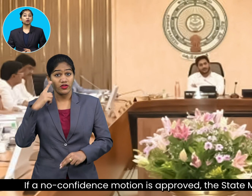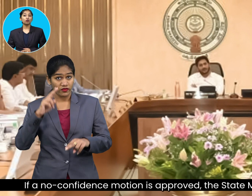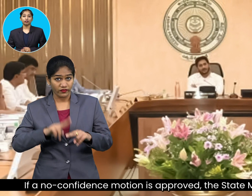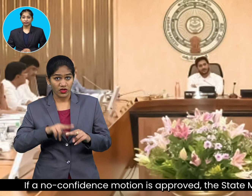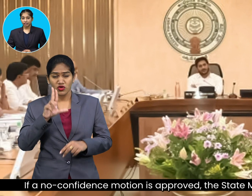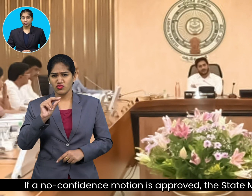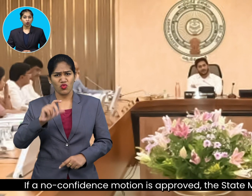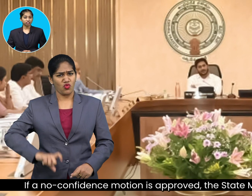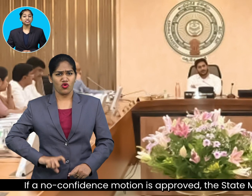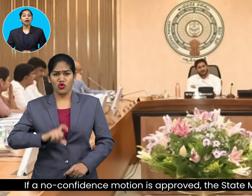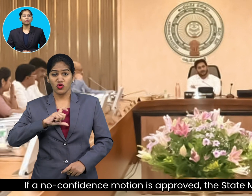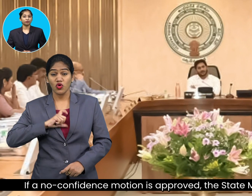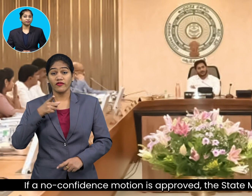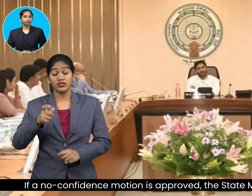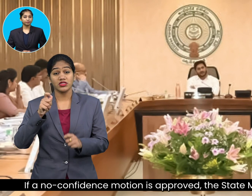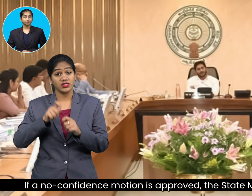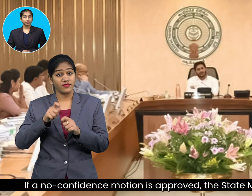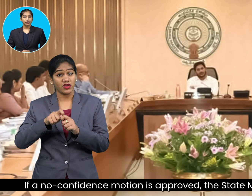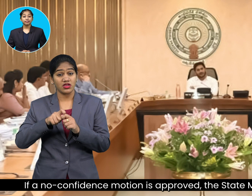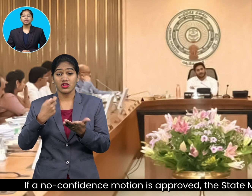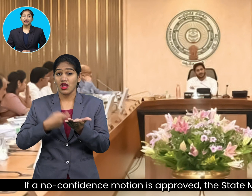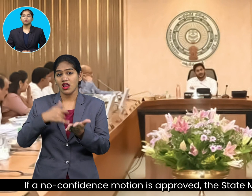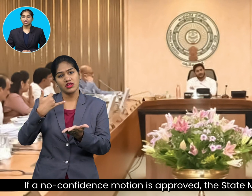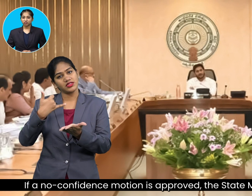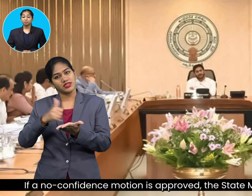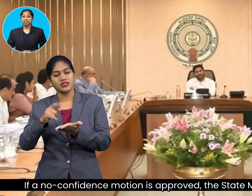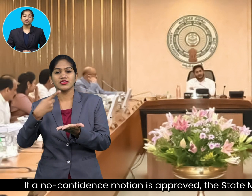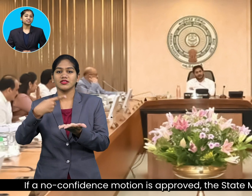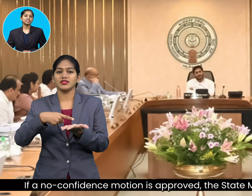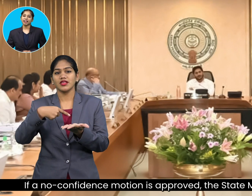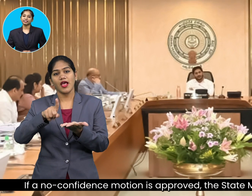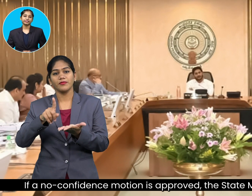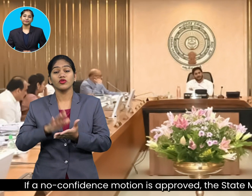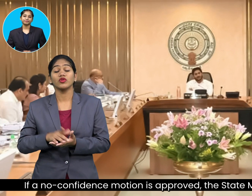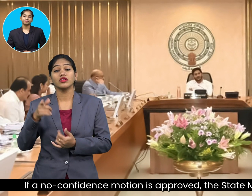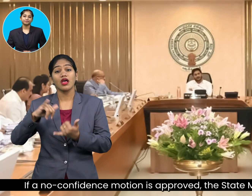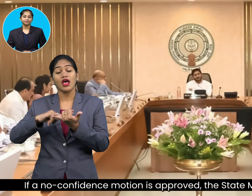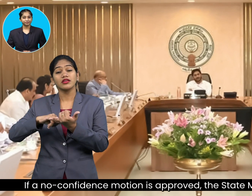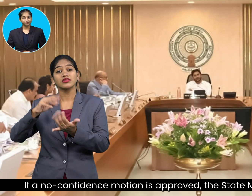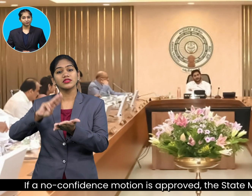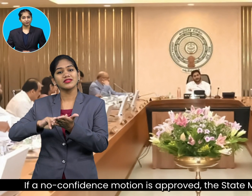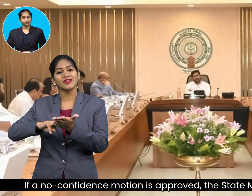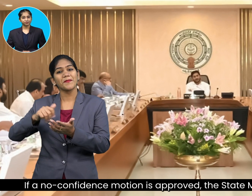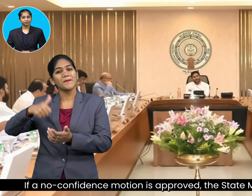If a no confidence motion is approved, the state ministry must resign.